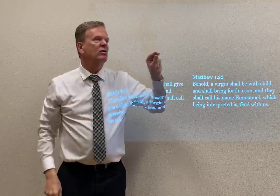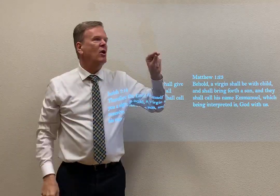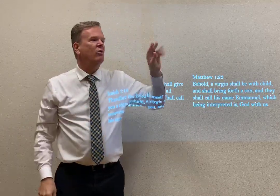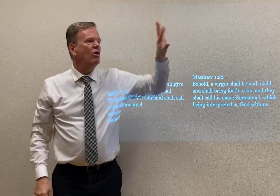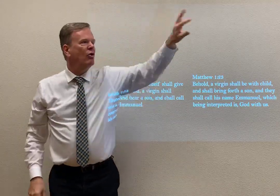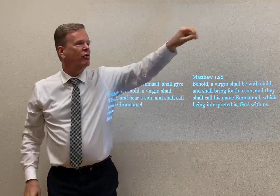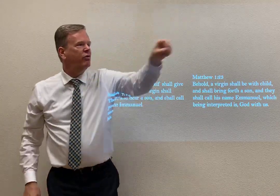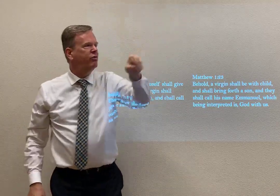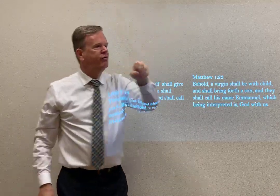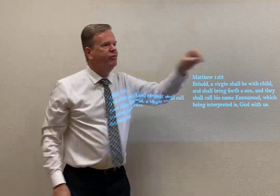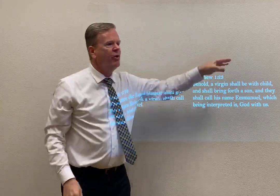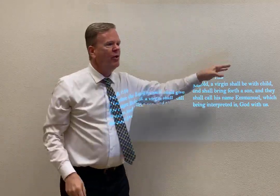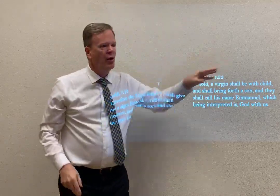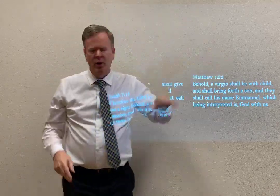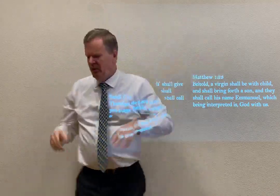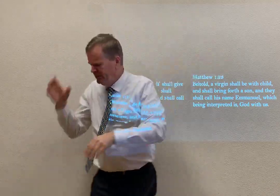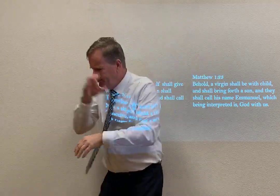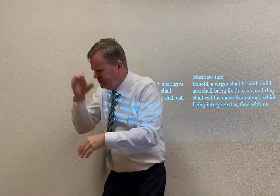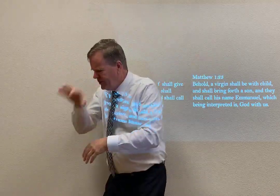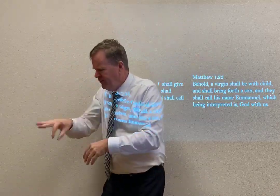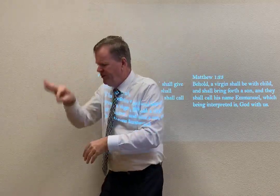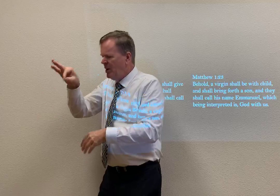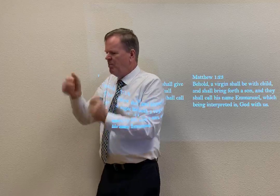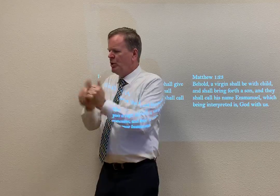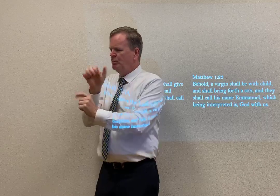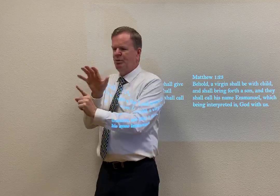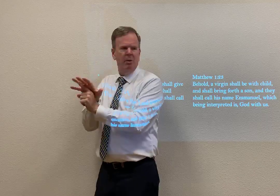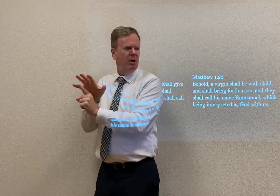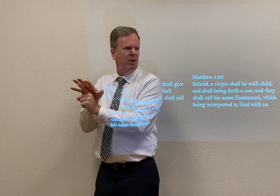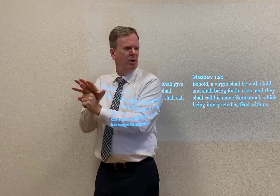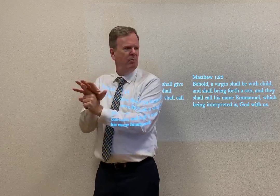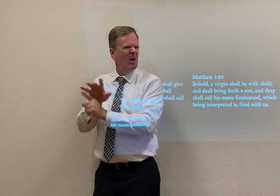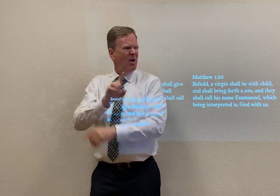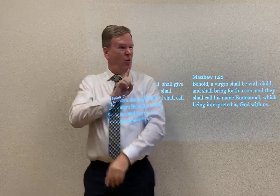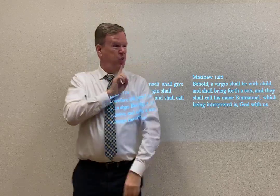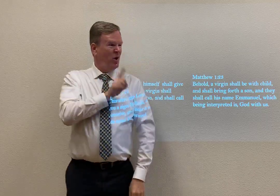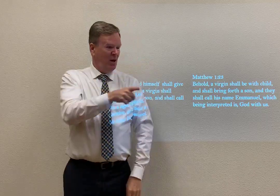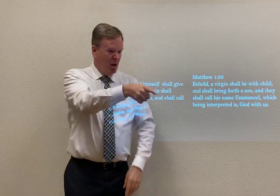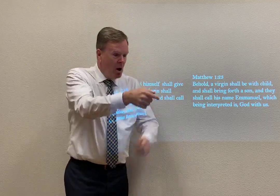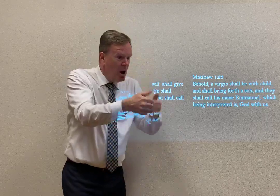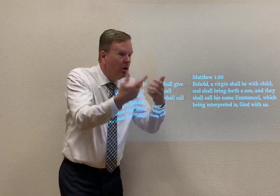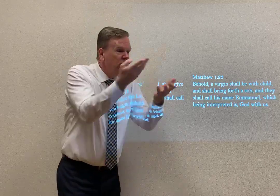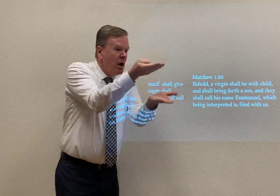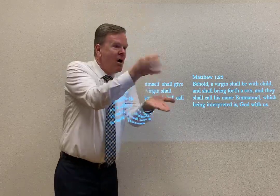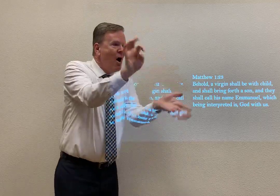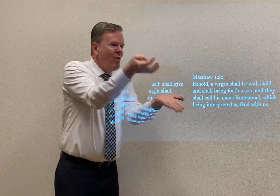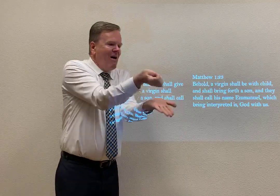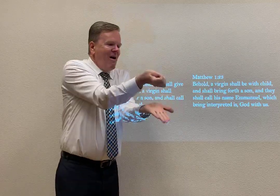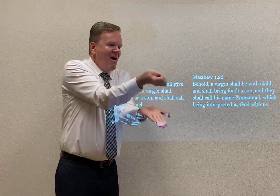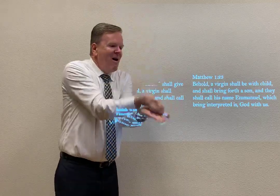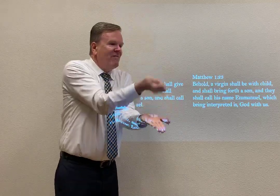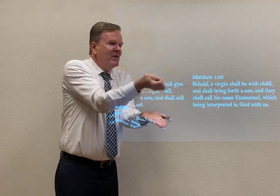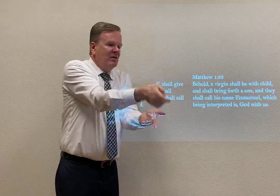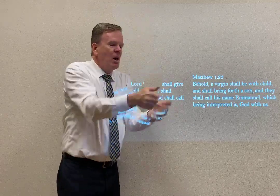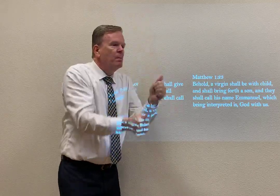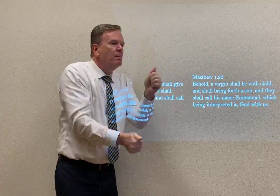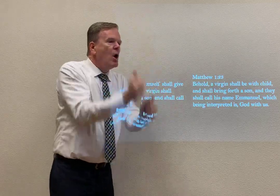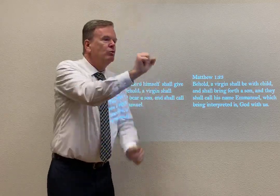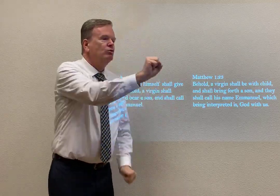People often say, no. They'll take the Bible, they'll throw it away, and they'll try to find another most popular book. The problem is, it is